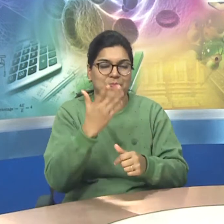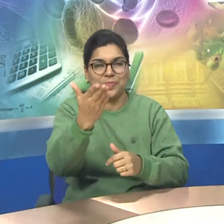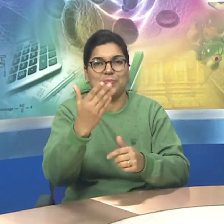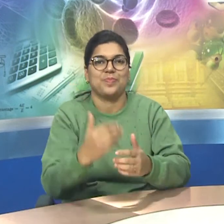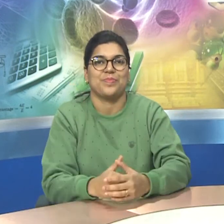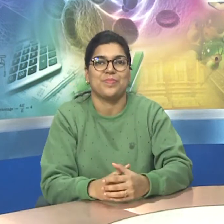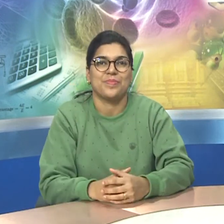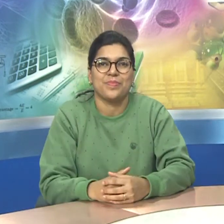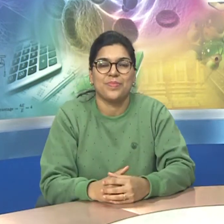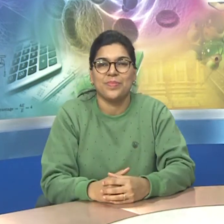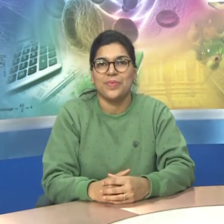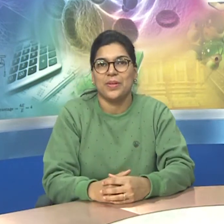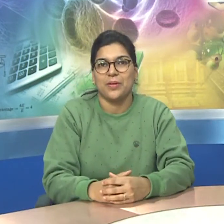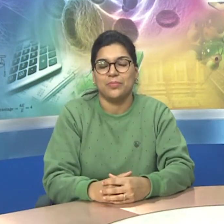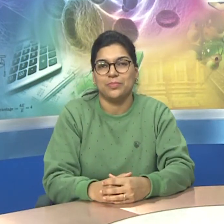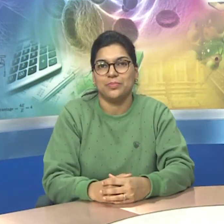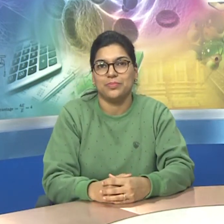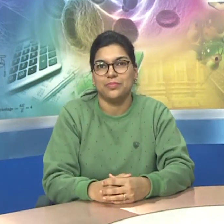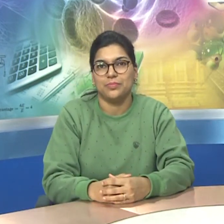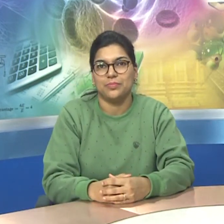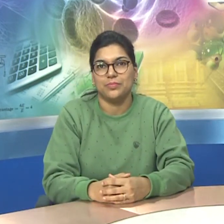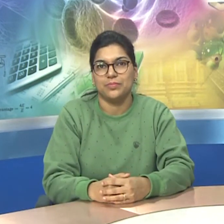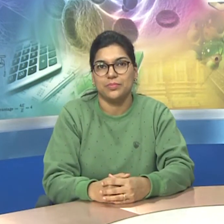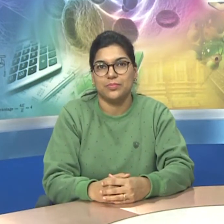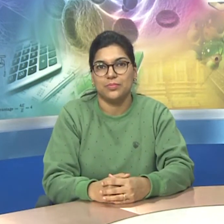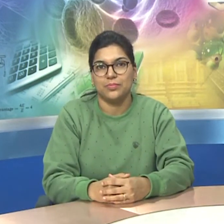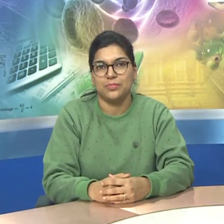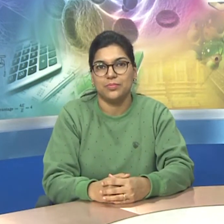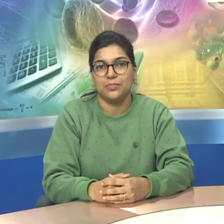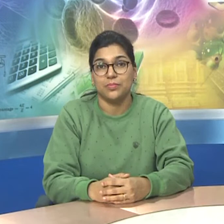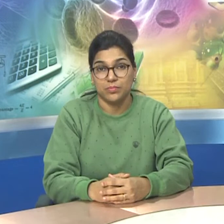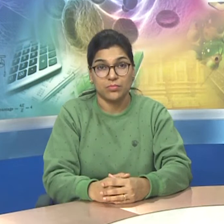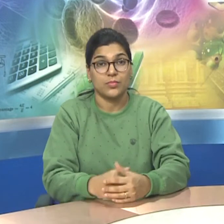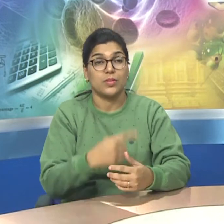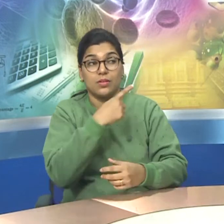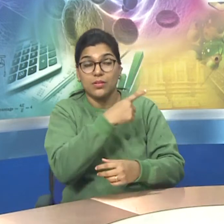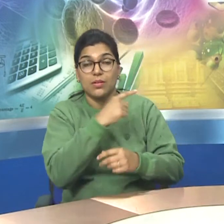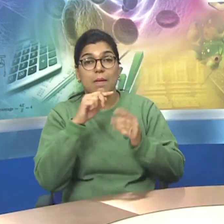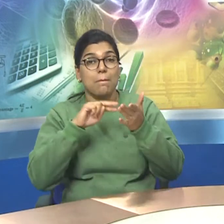Does it really mean that there are cats and dogs in rain?